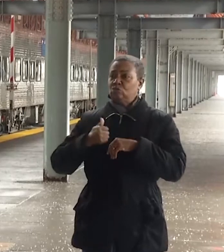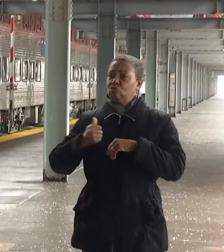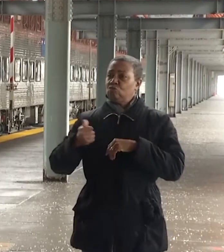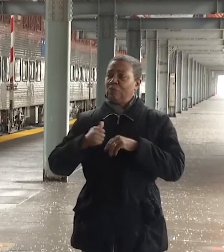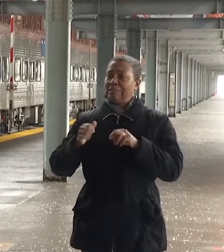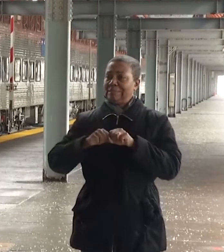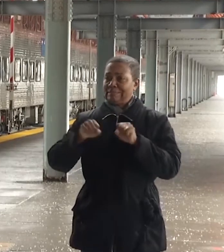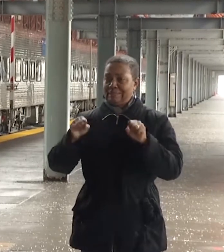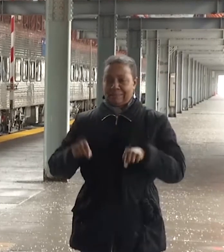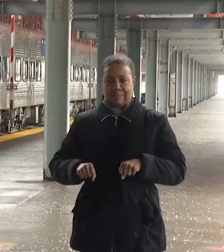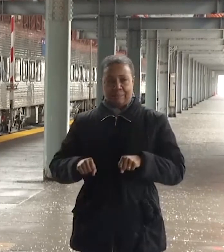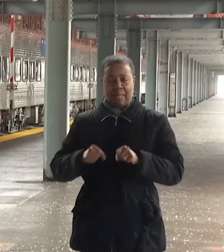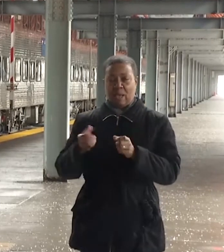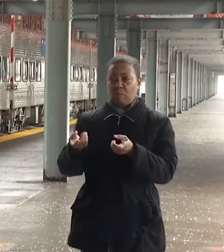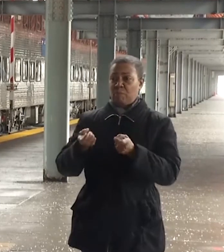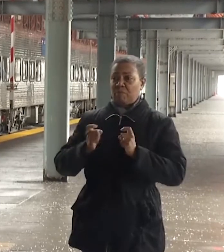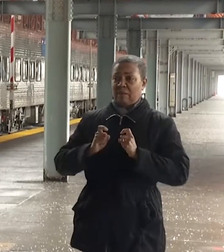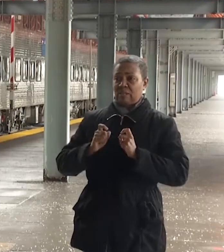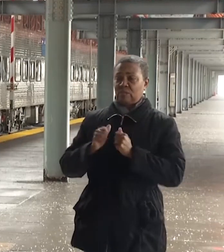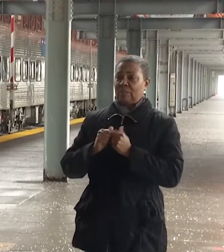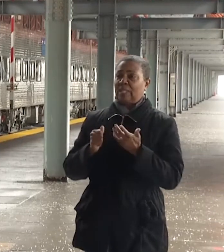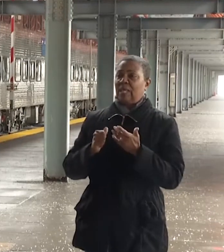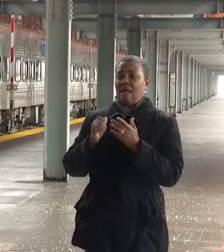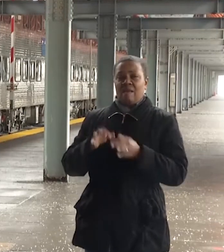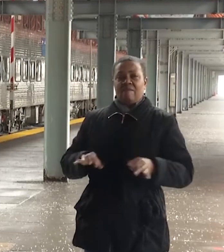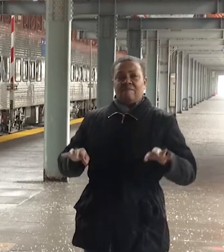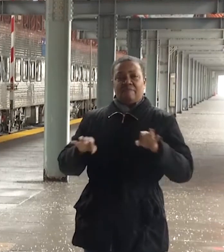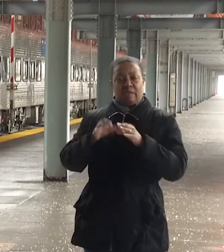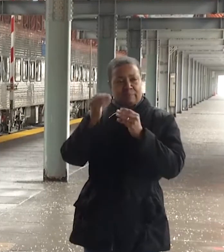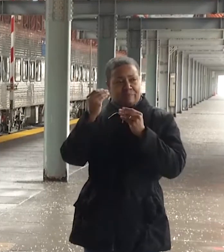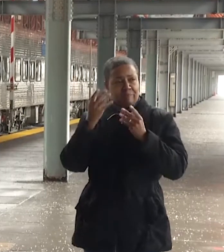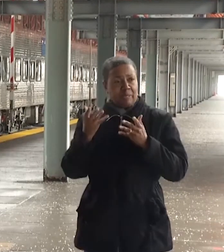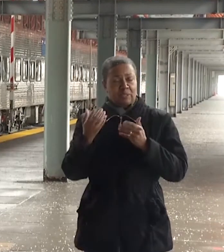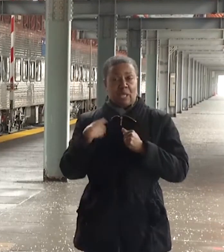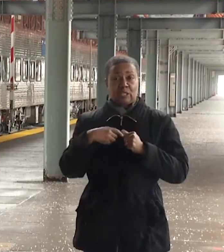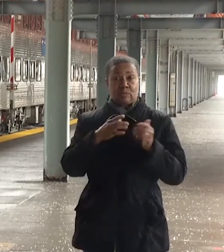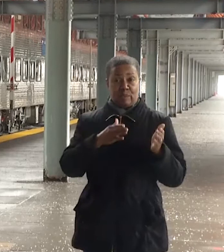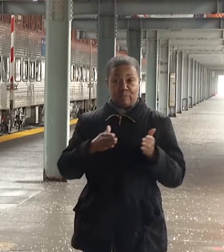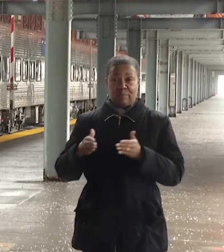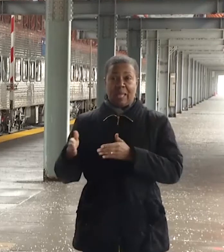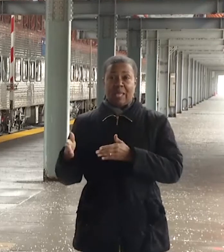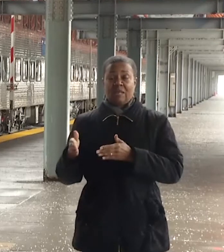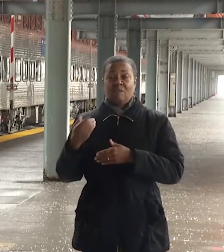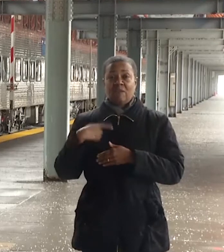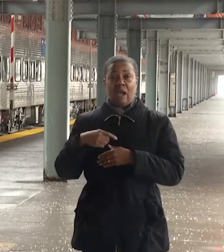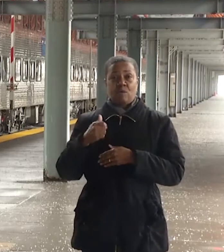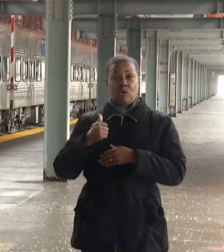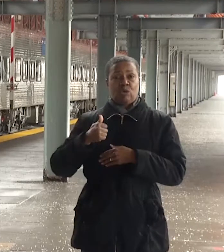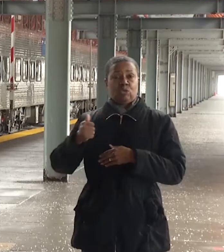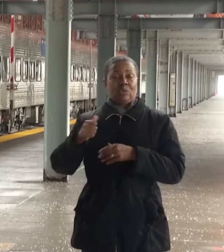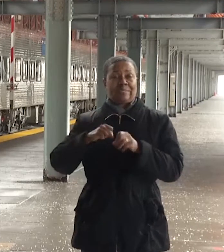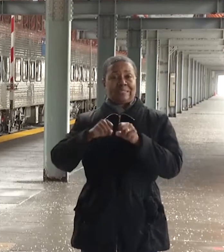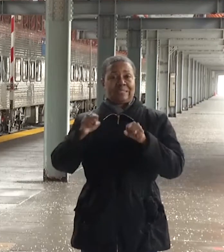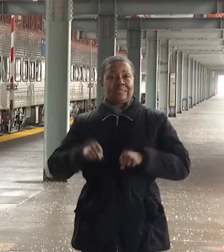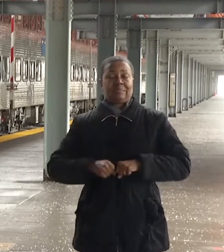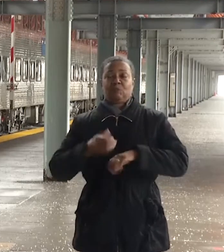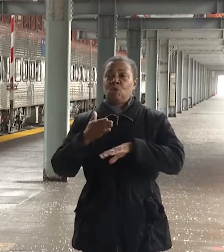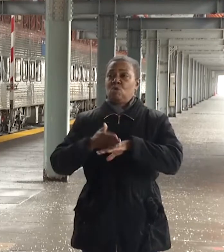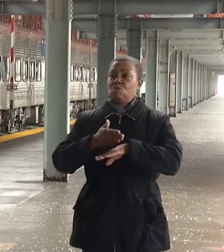system, and will provide us with valuable information as we plan for our transit system's